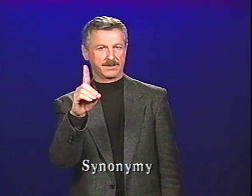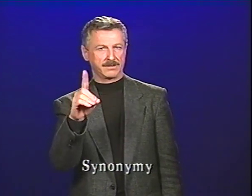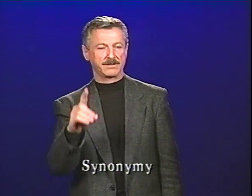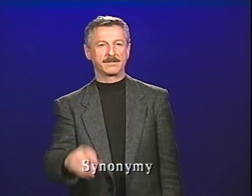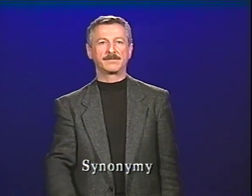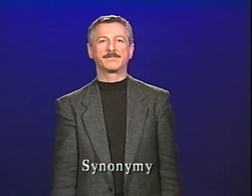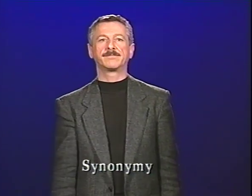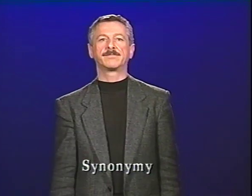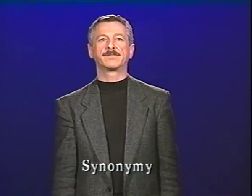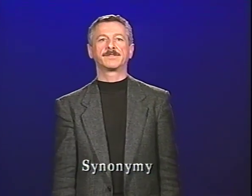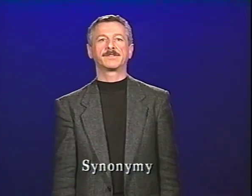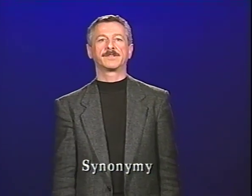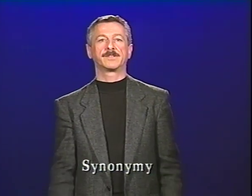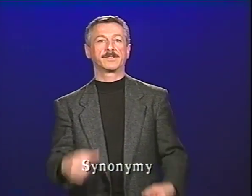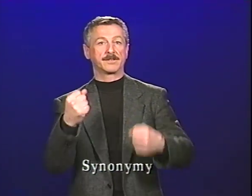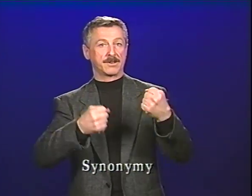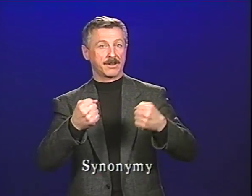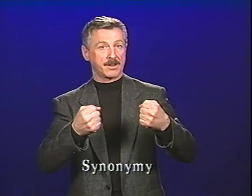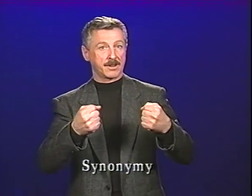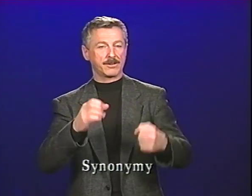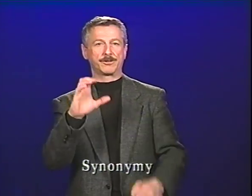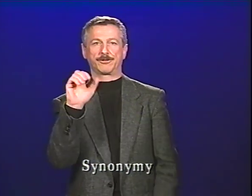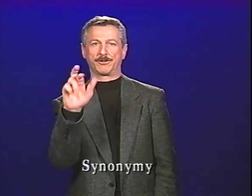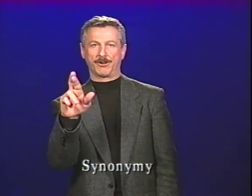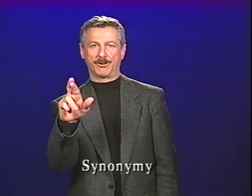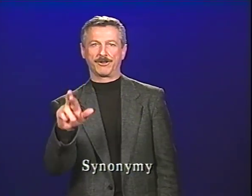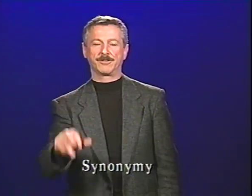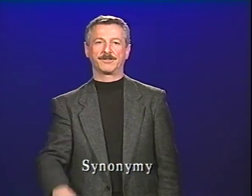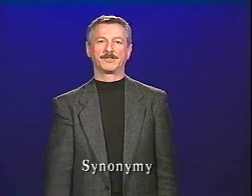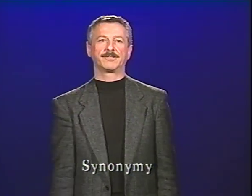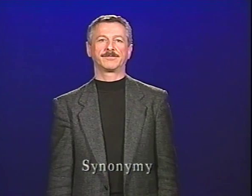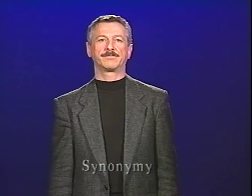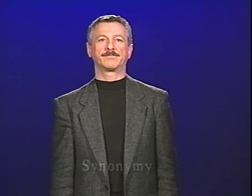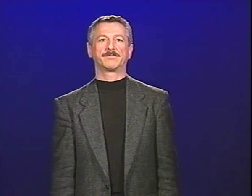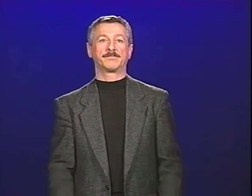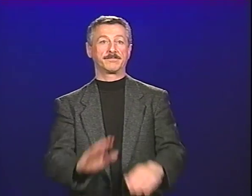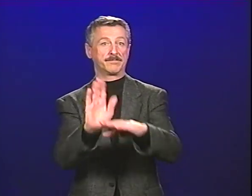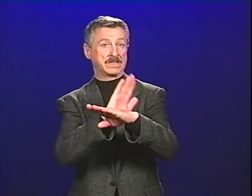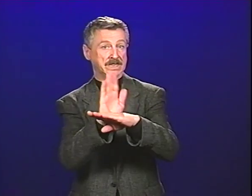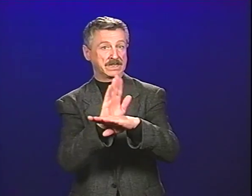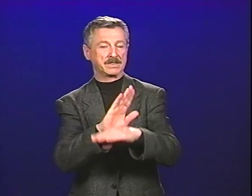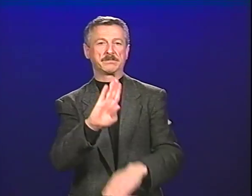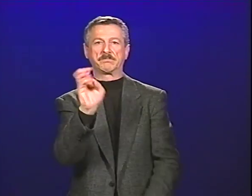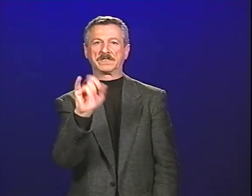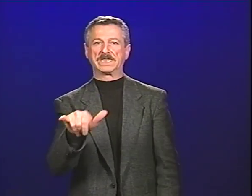A fingerspelled word and its sign are synonymous: bed, car,